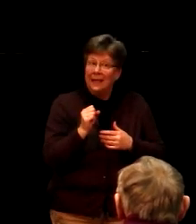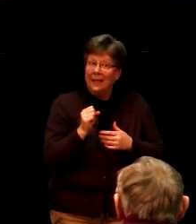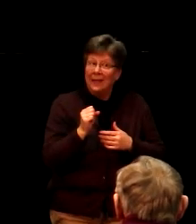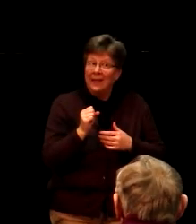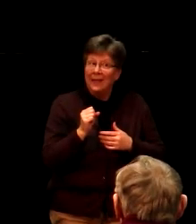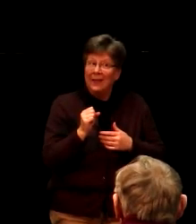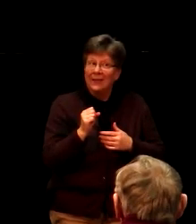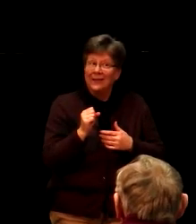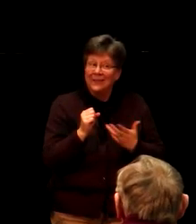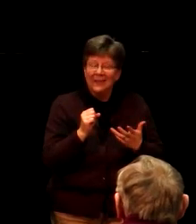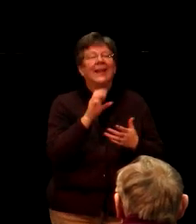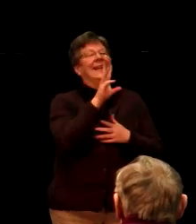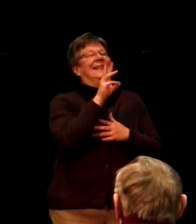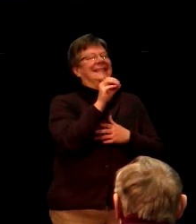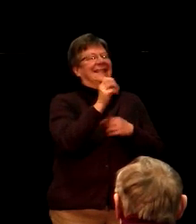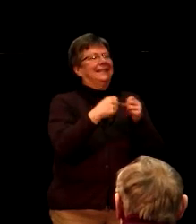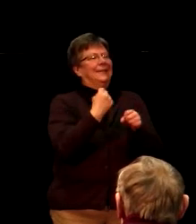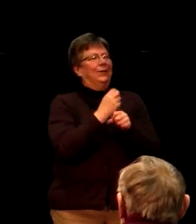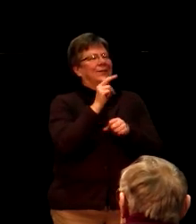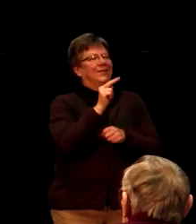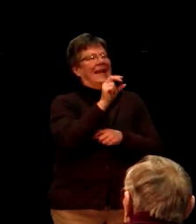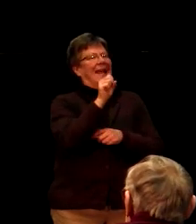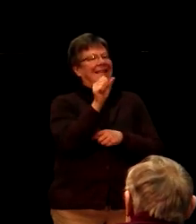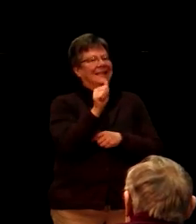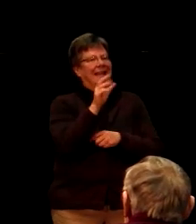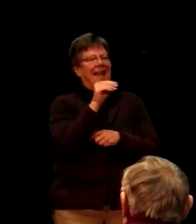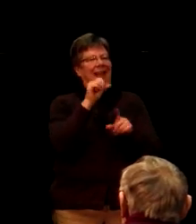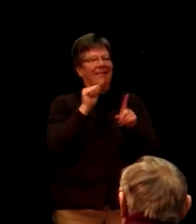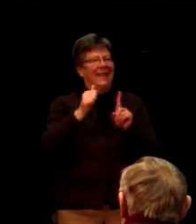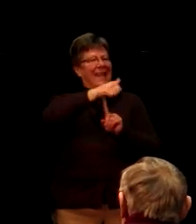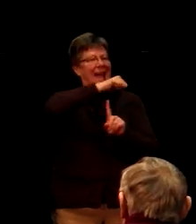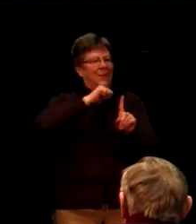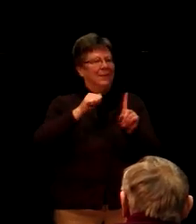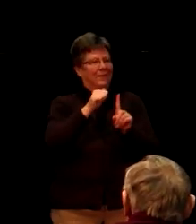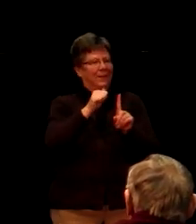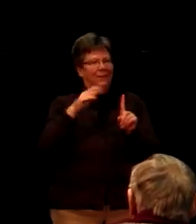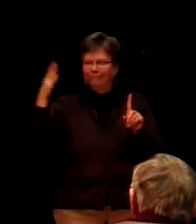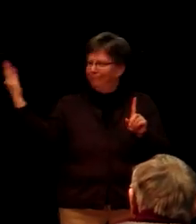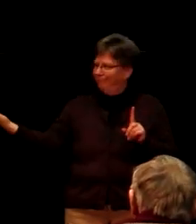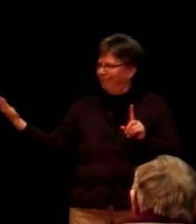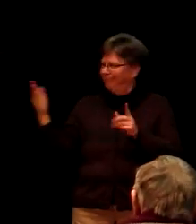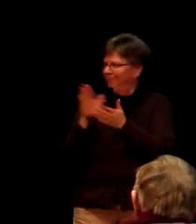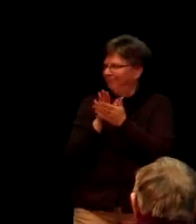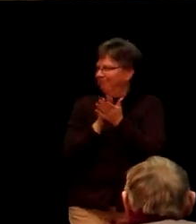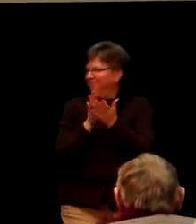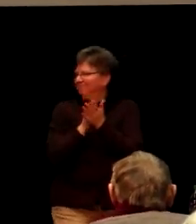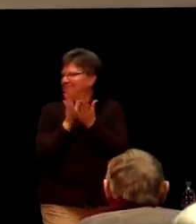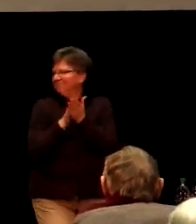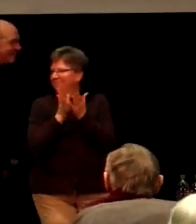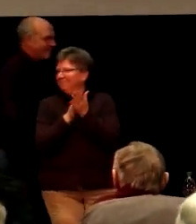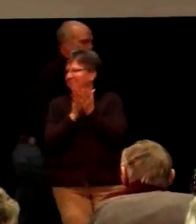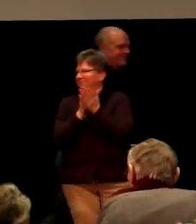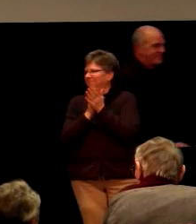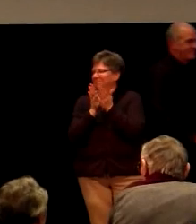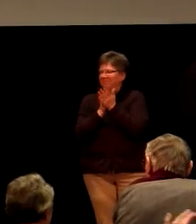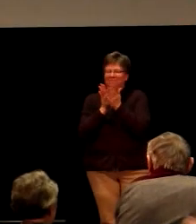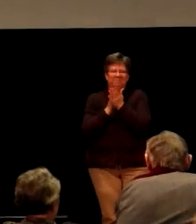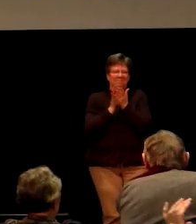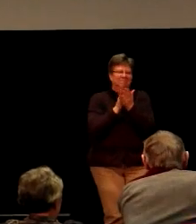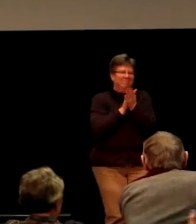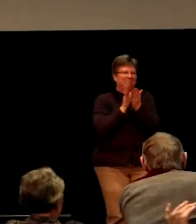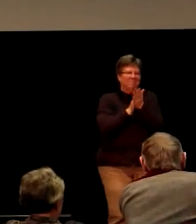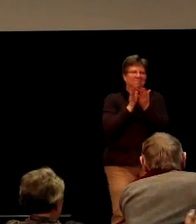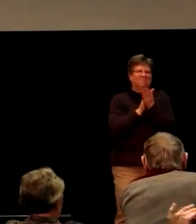help me, 60 years of NASA and the atmosphere. So, Anna Klene. Thank you.